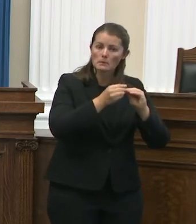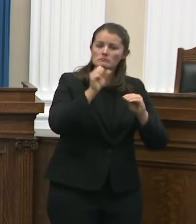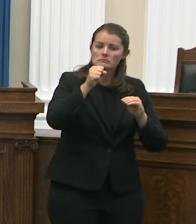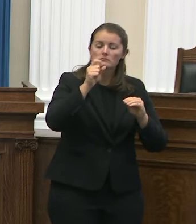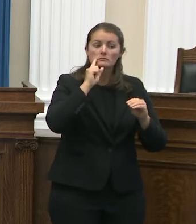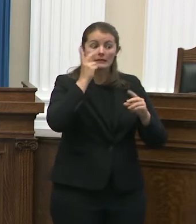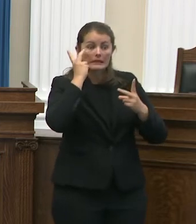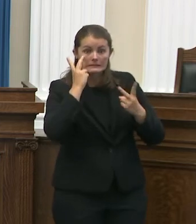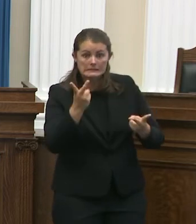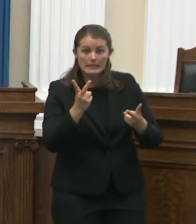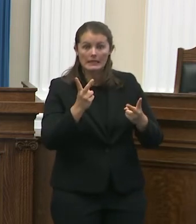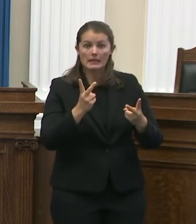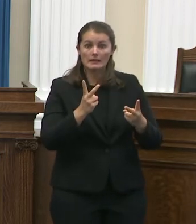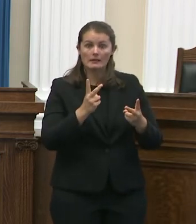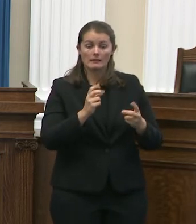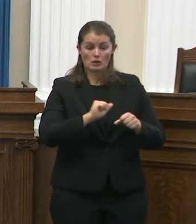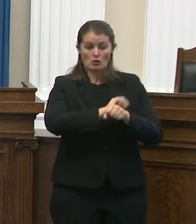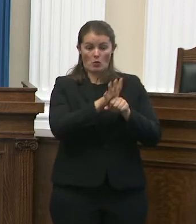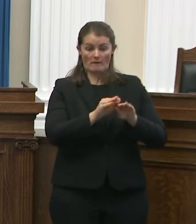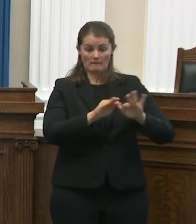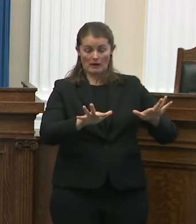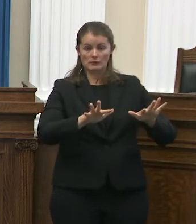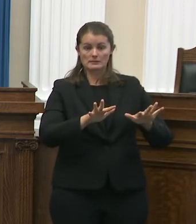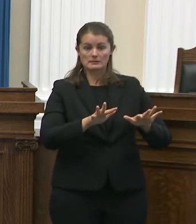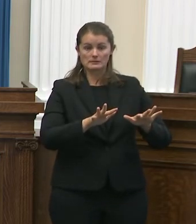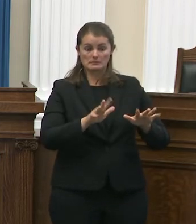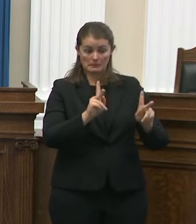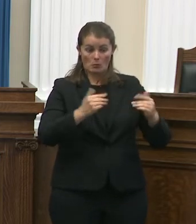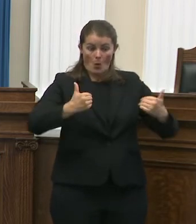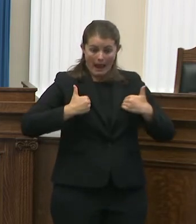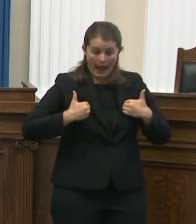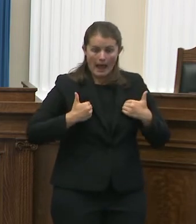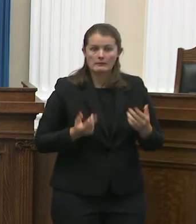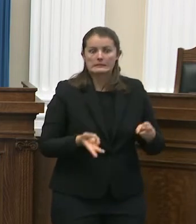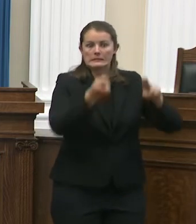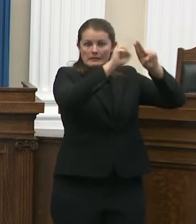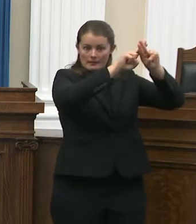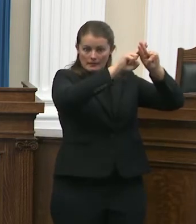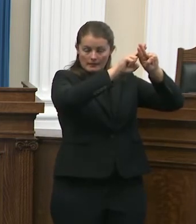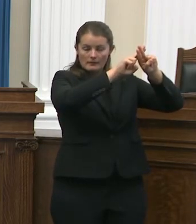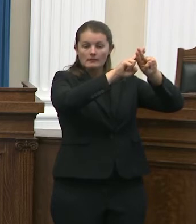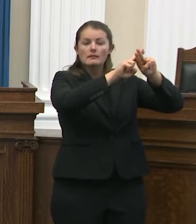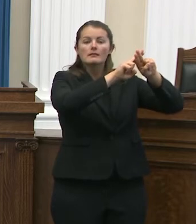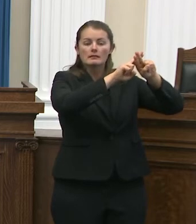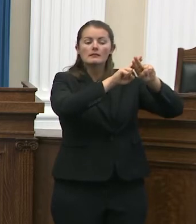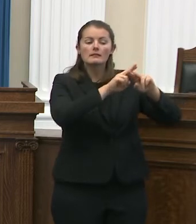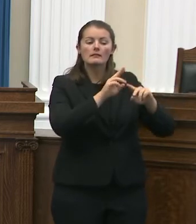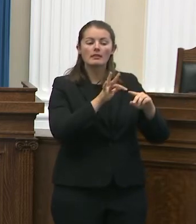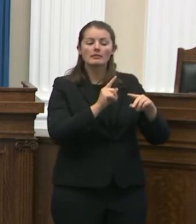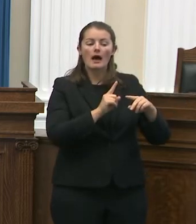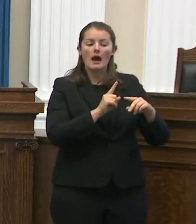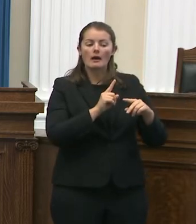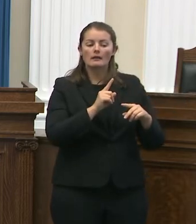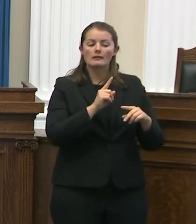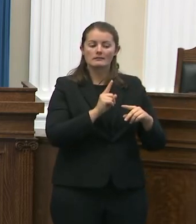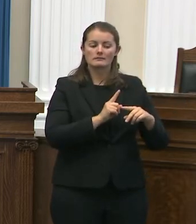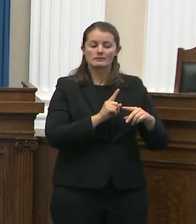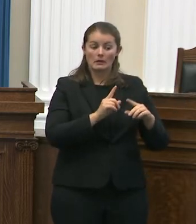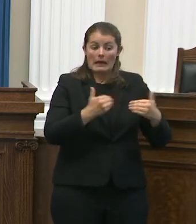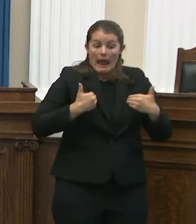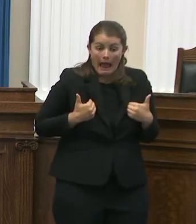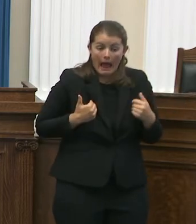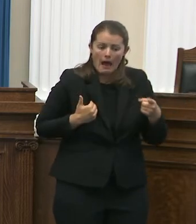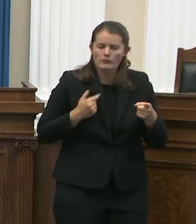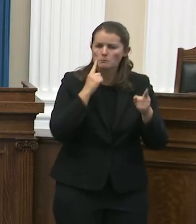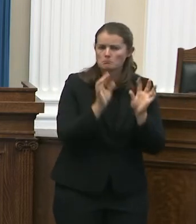we've got it on our dashboard. The Indy has it on their dashboard. Positives are important, but our positives are going